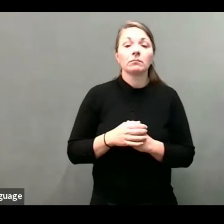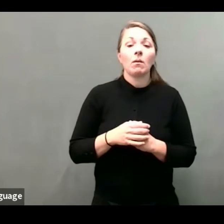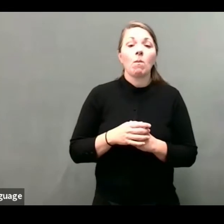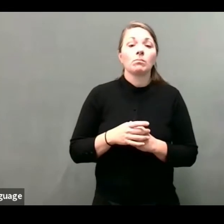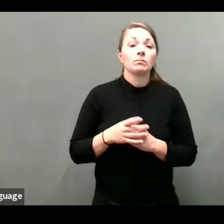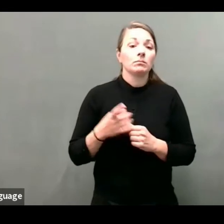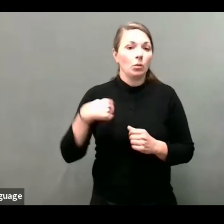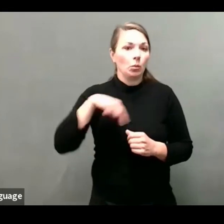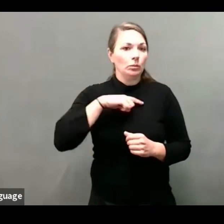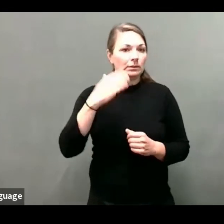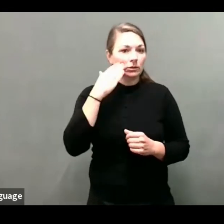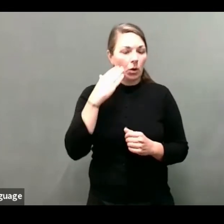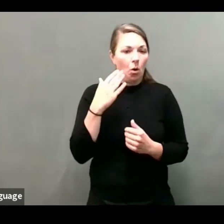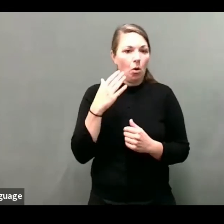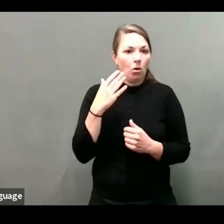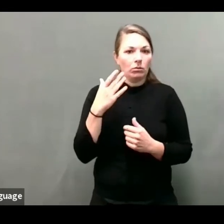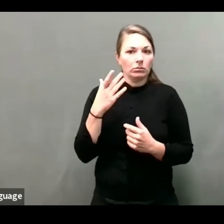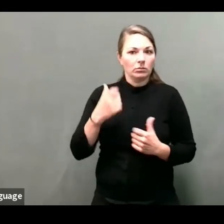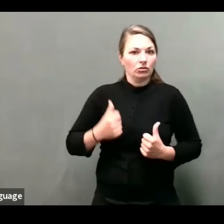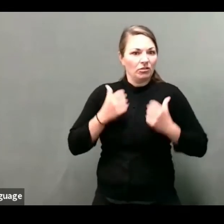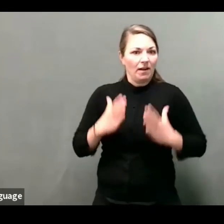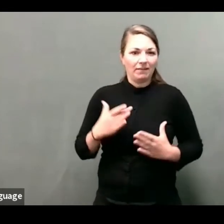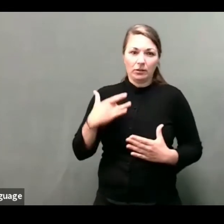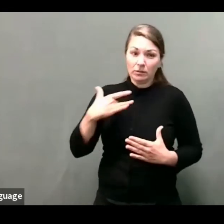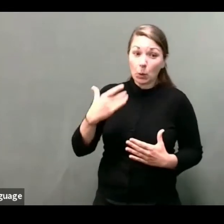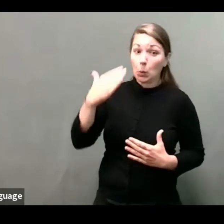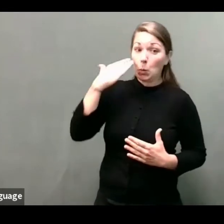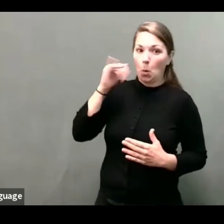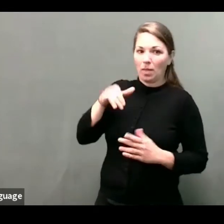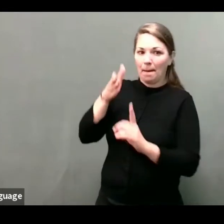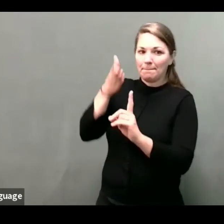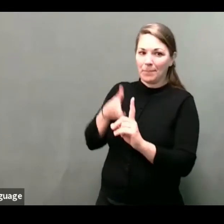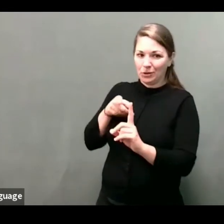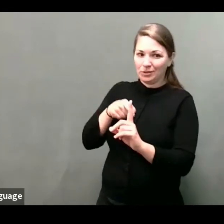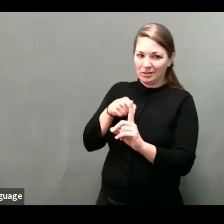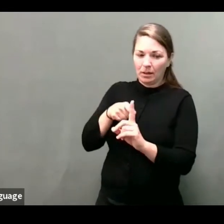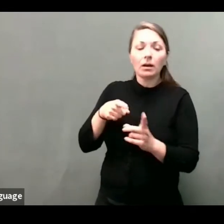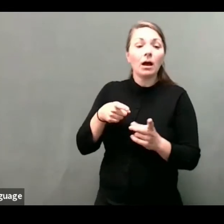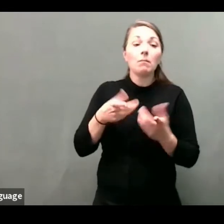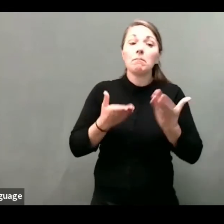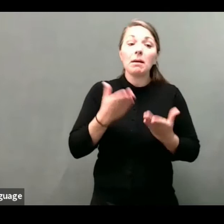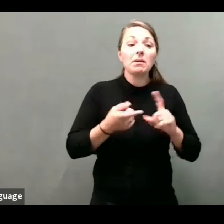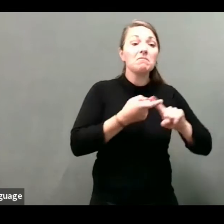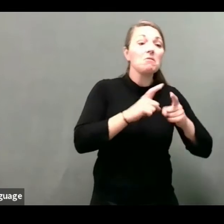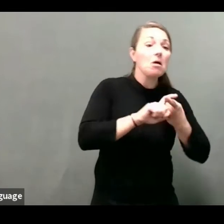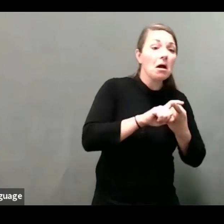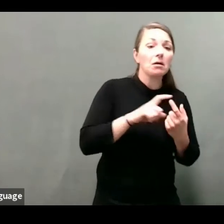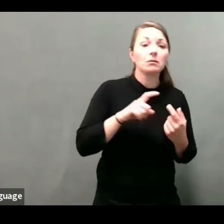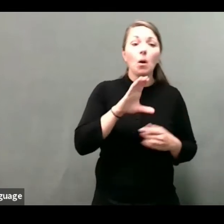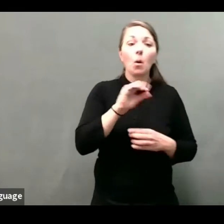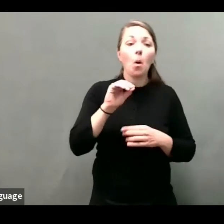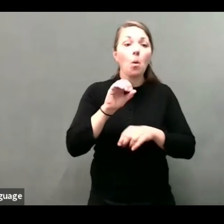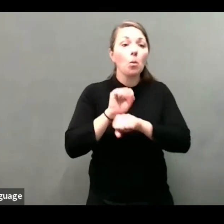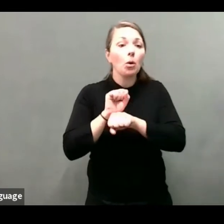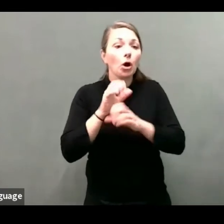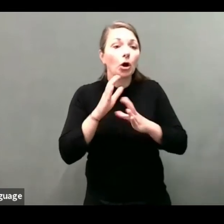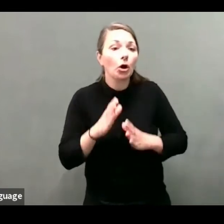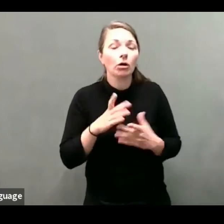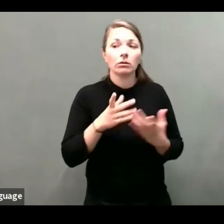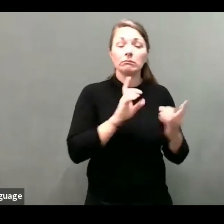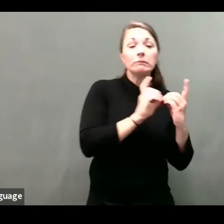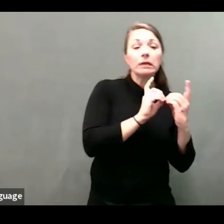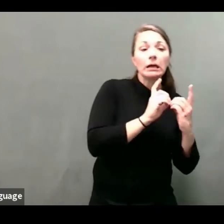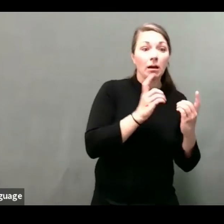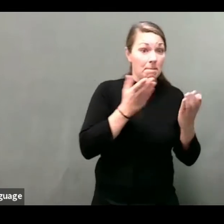survivors, more than 70% of survivors, know the person who assaulted them, but it could be an acquaintance, a coworker, it could be someone they're dating, it could